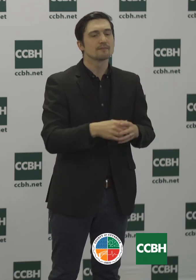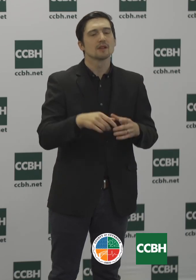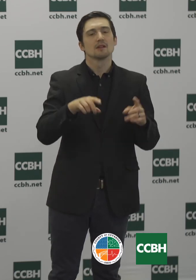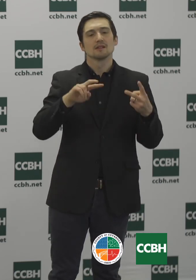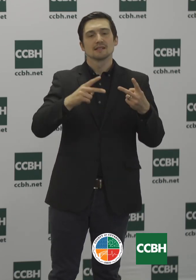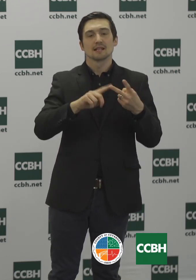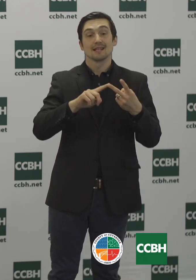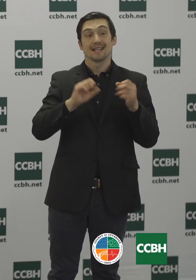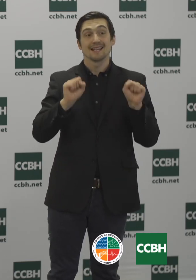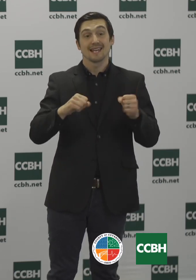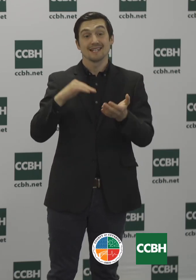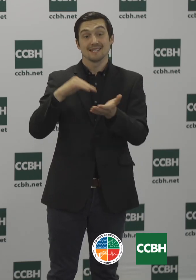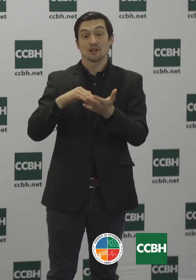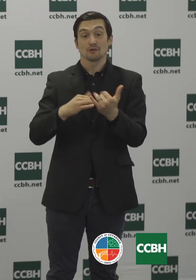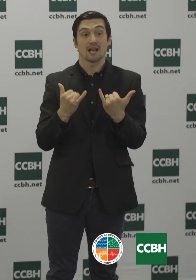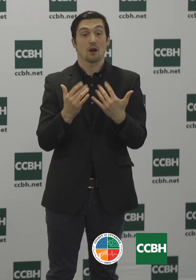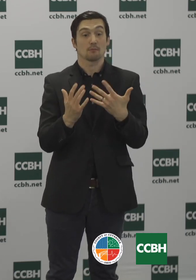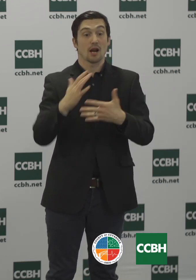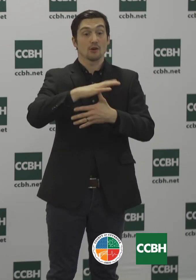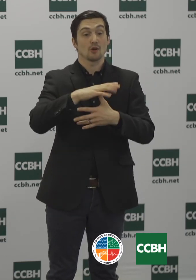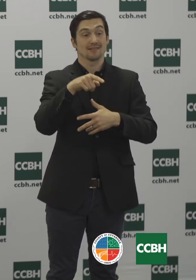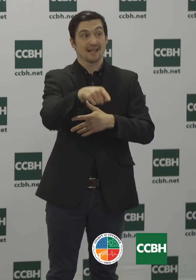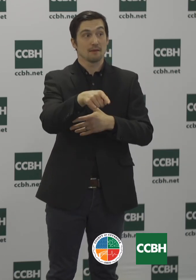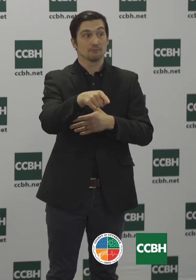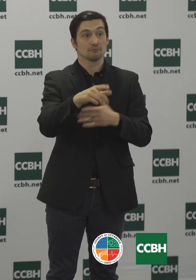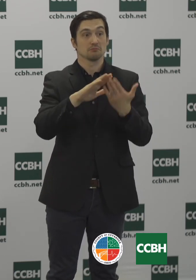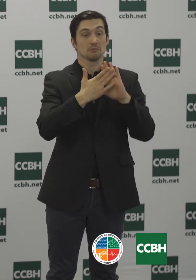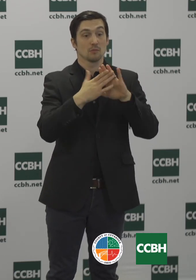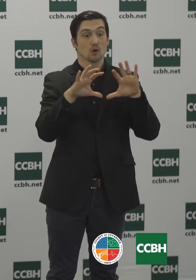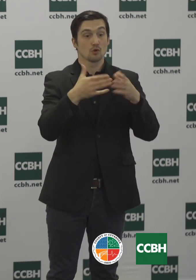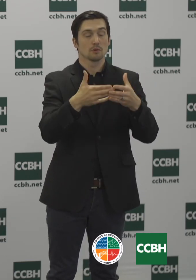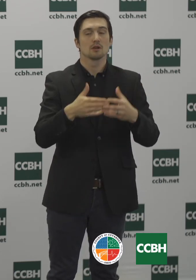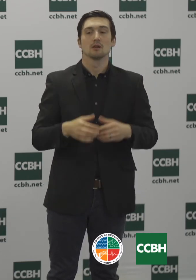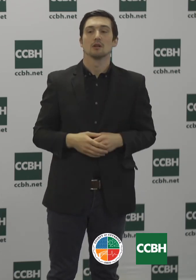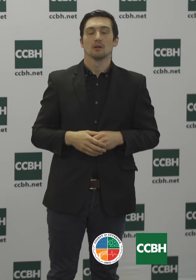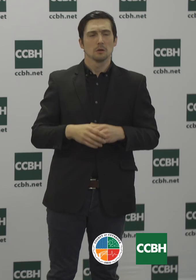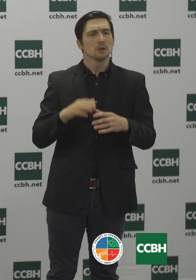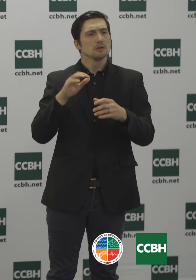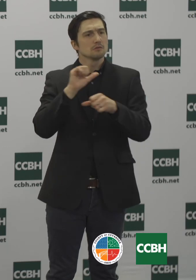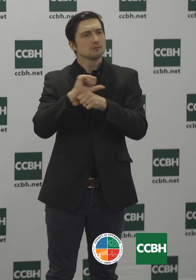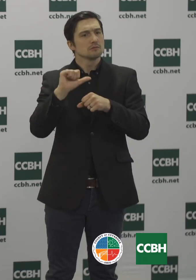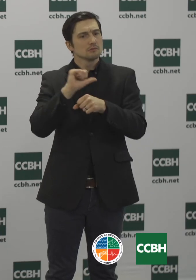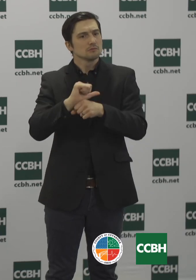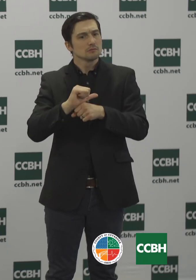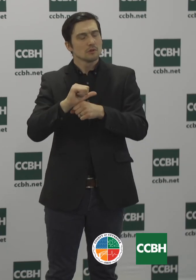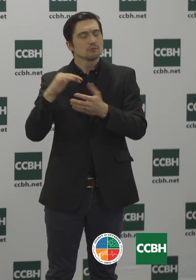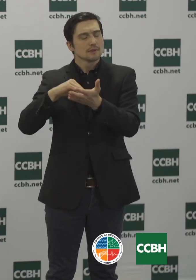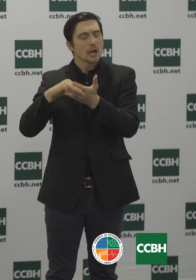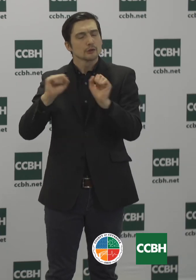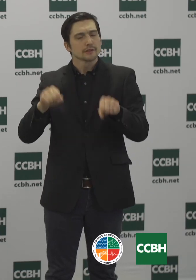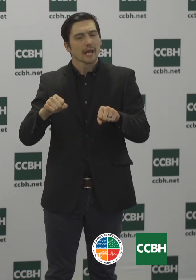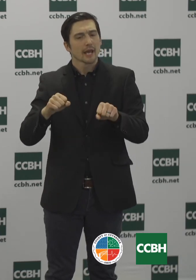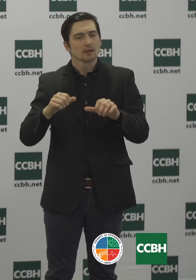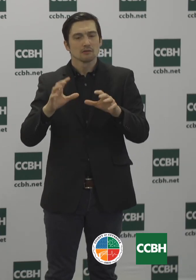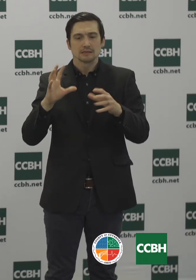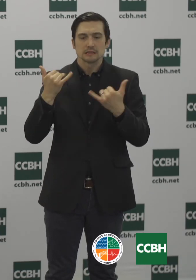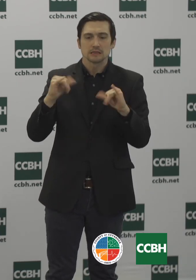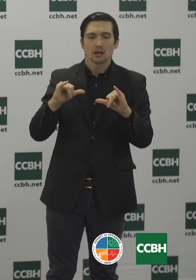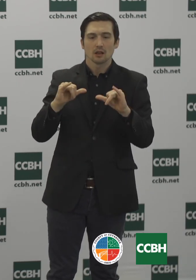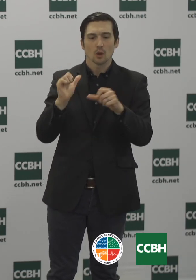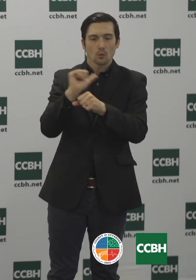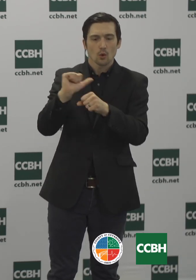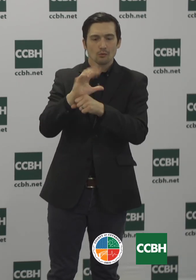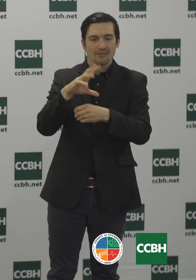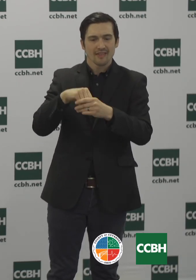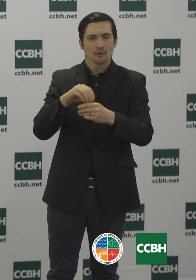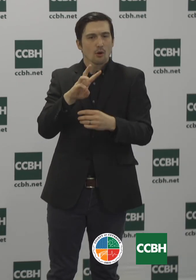doctors now prioritize them as a group? Doctors can still work within their own health systems to prioritize those